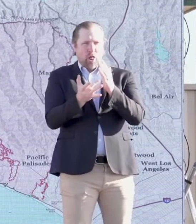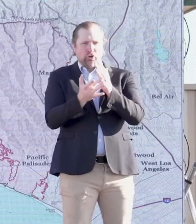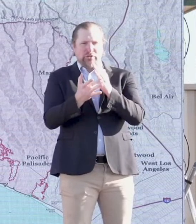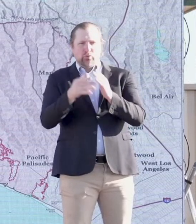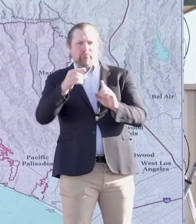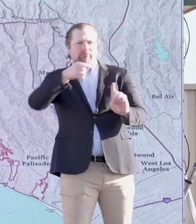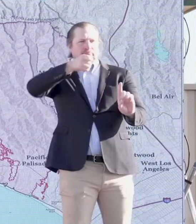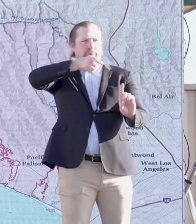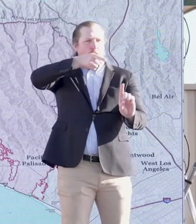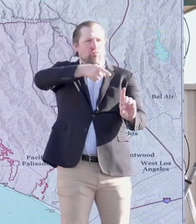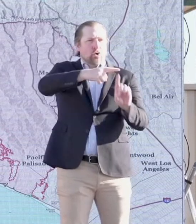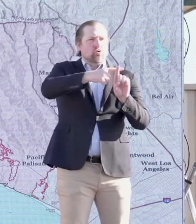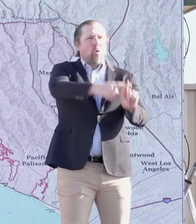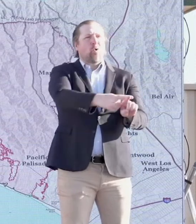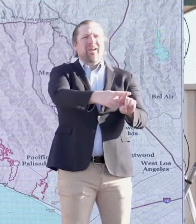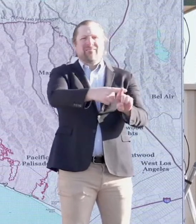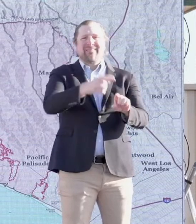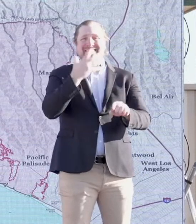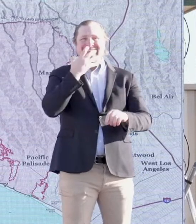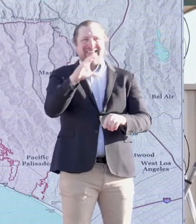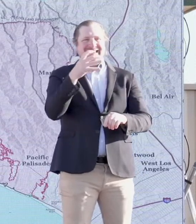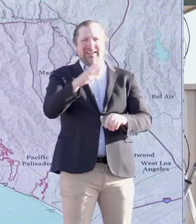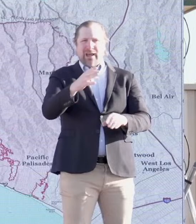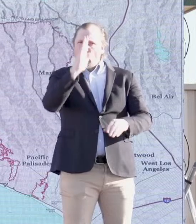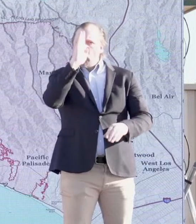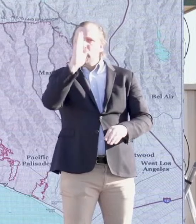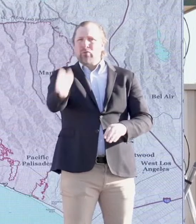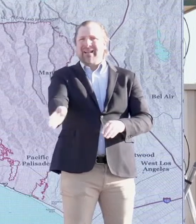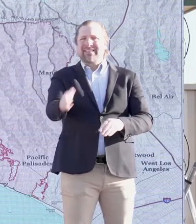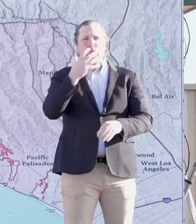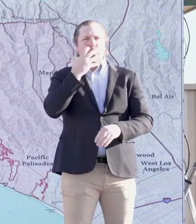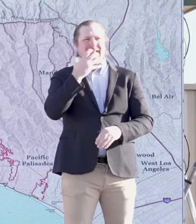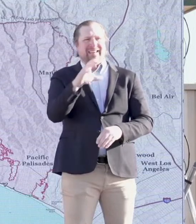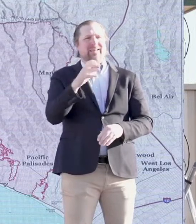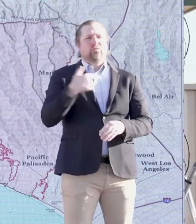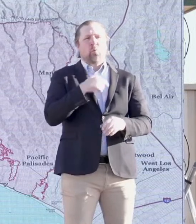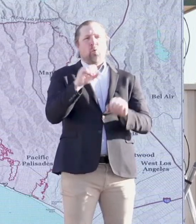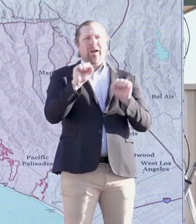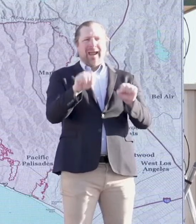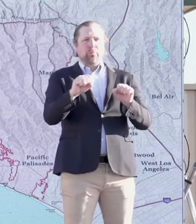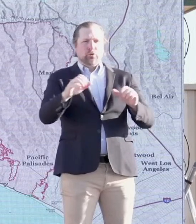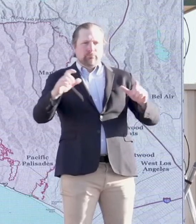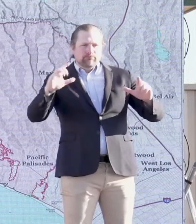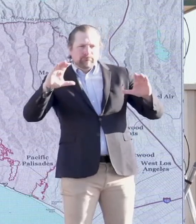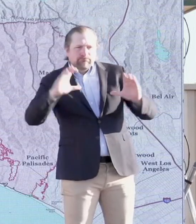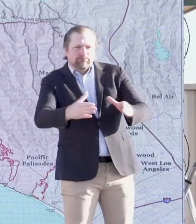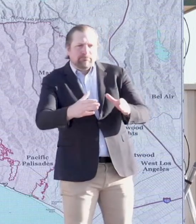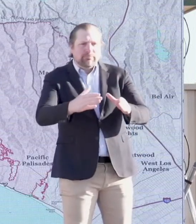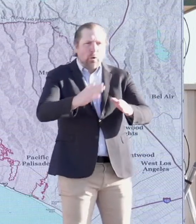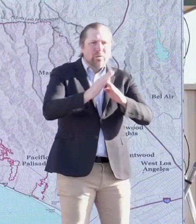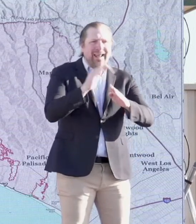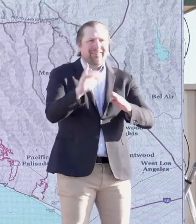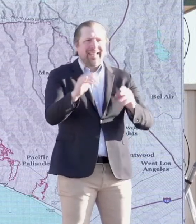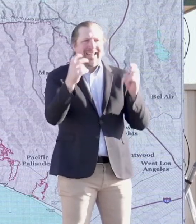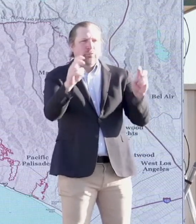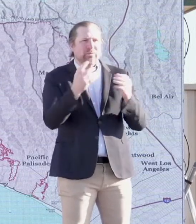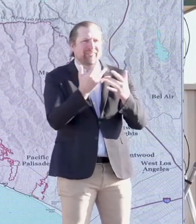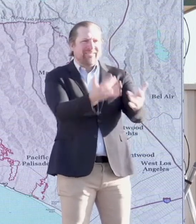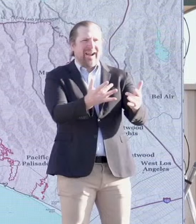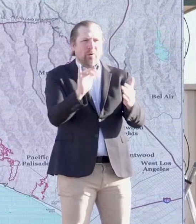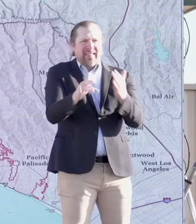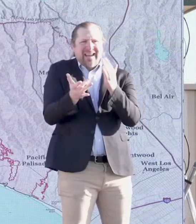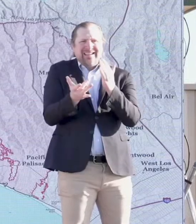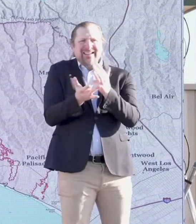so that we can take ground resources and go directly to that heat so that we can mitigate any issues. We're using that technology to go deeper and